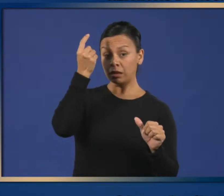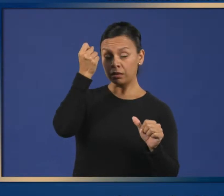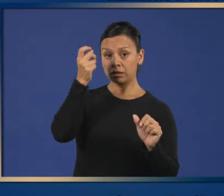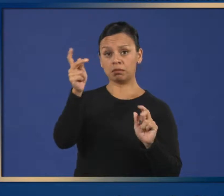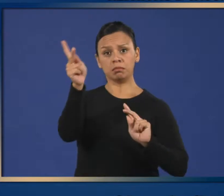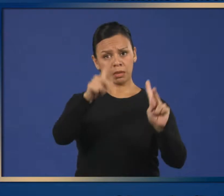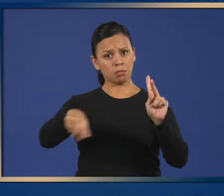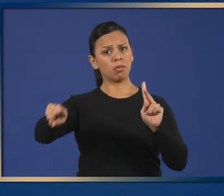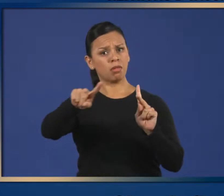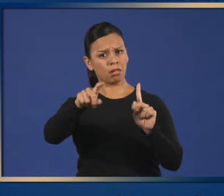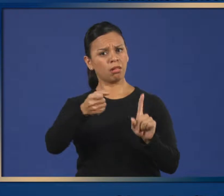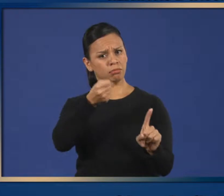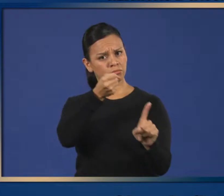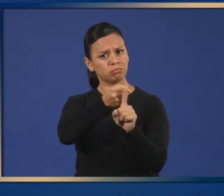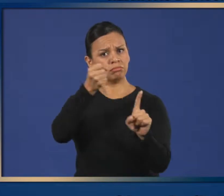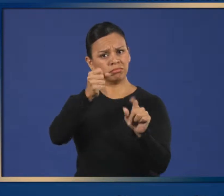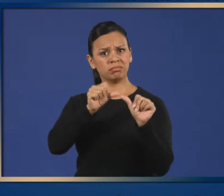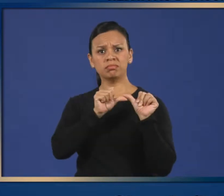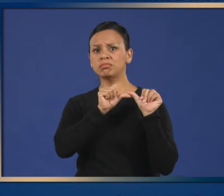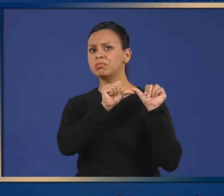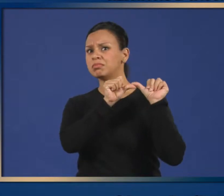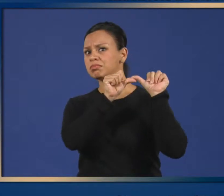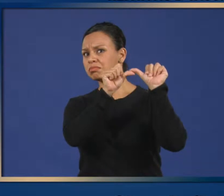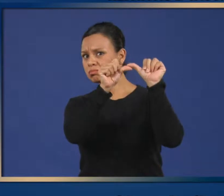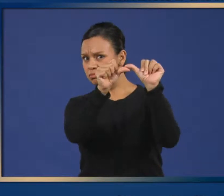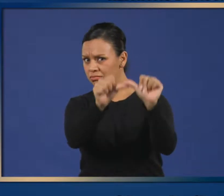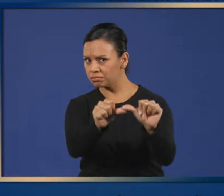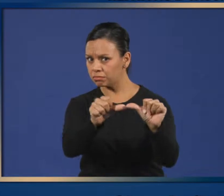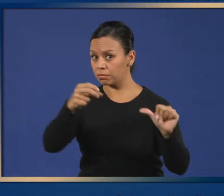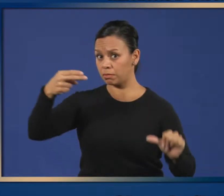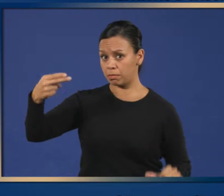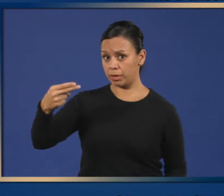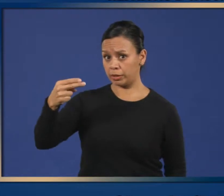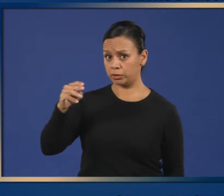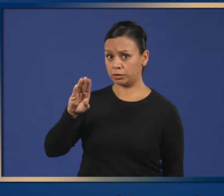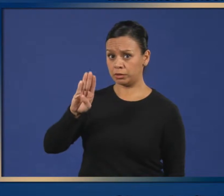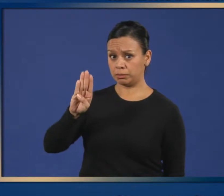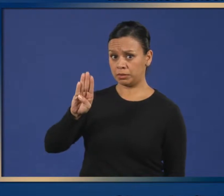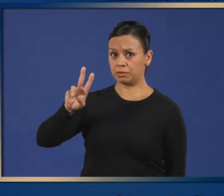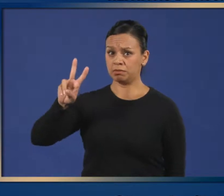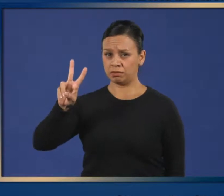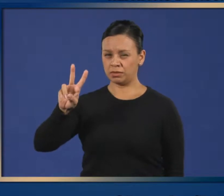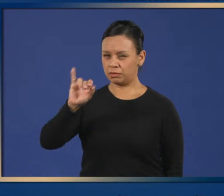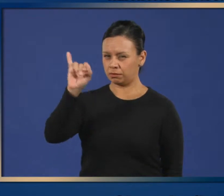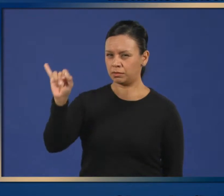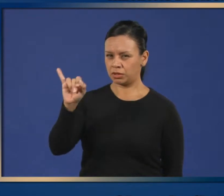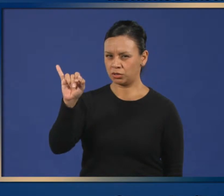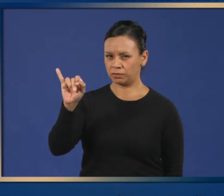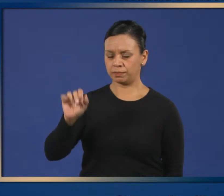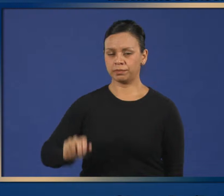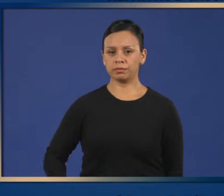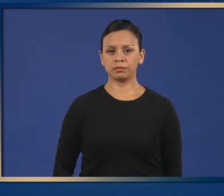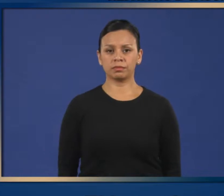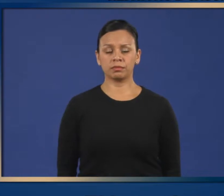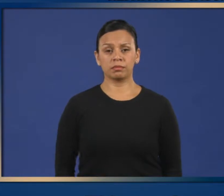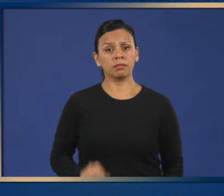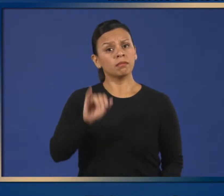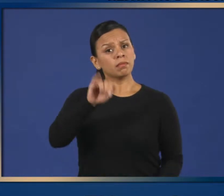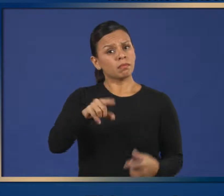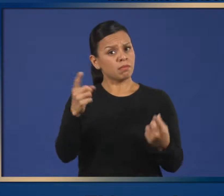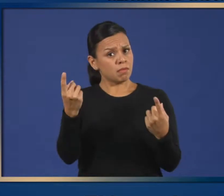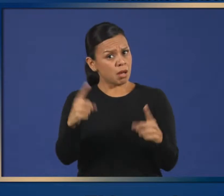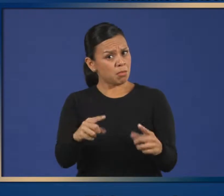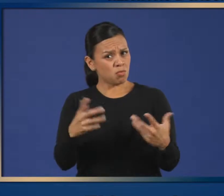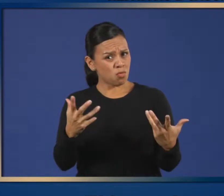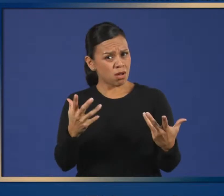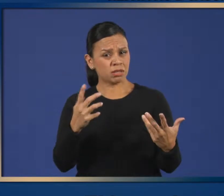Some people go on to develop chronic HBV infection. This can